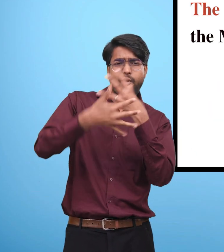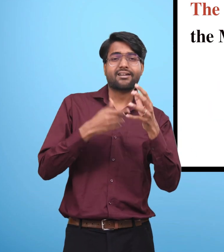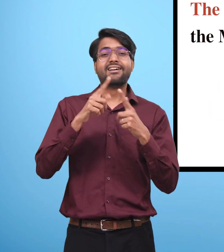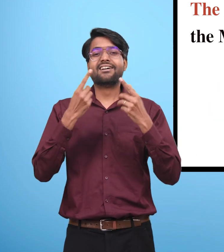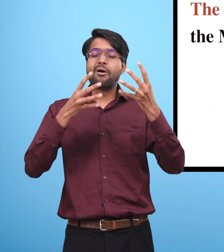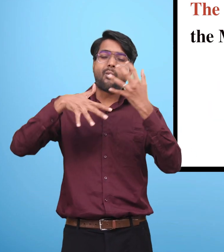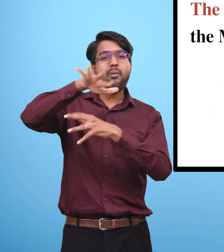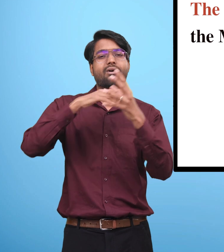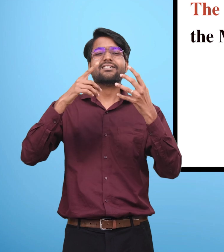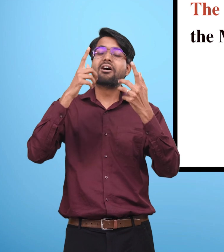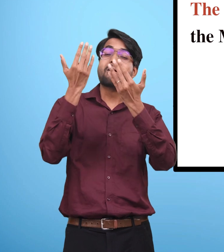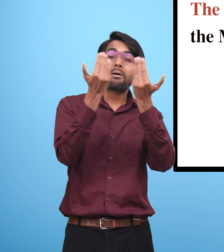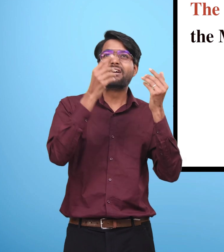Moon.